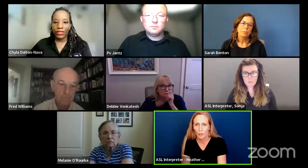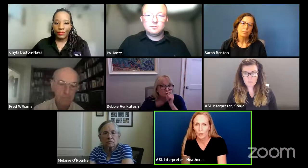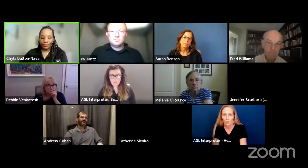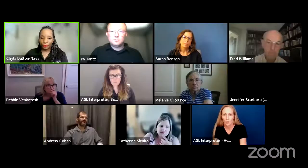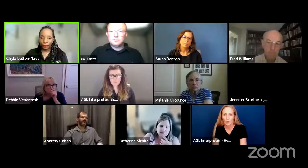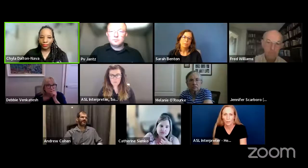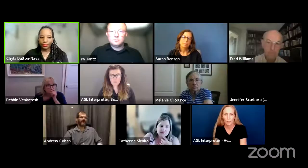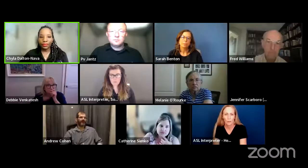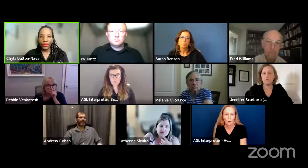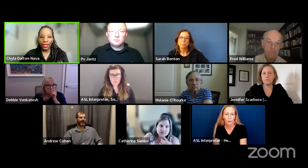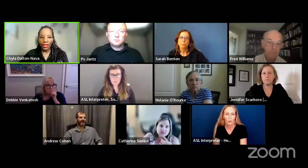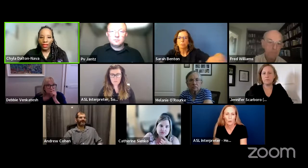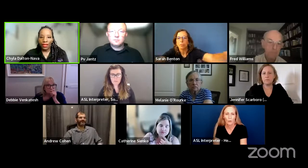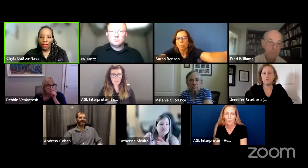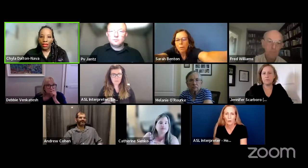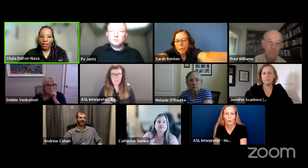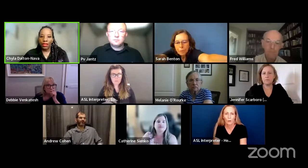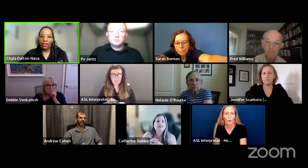Sure.